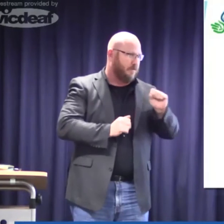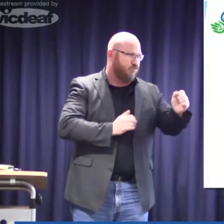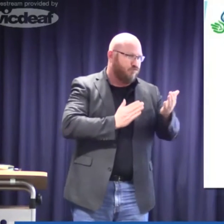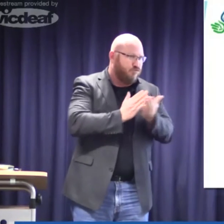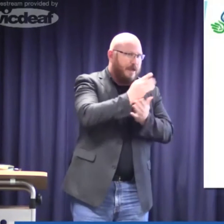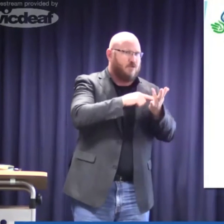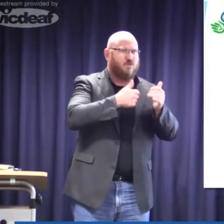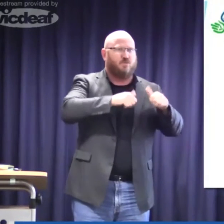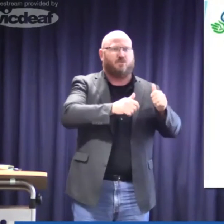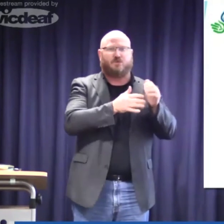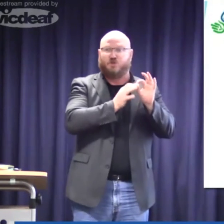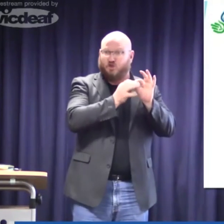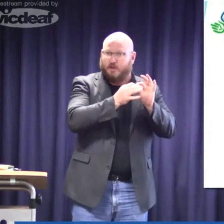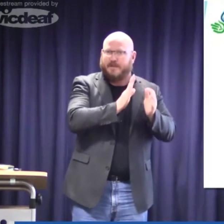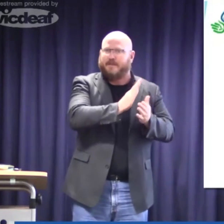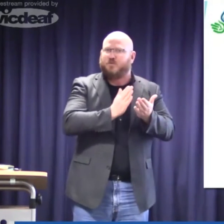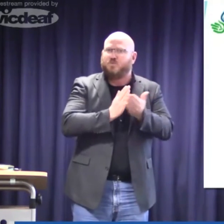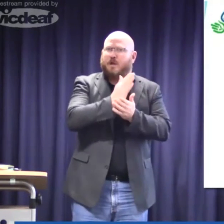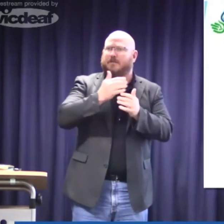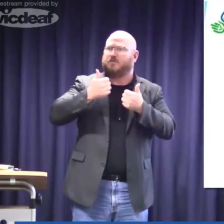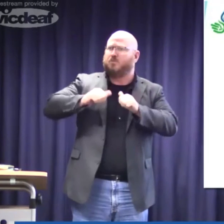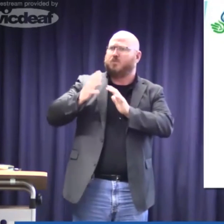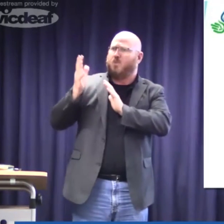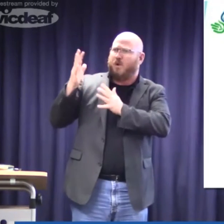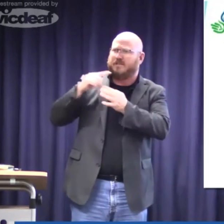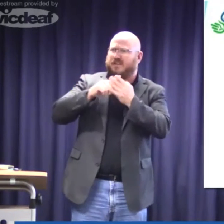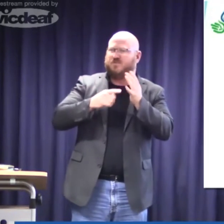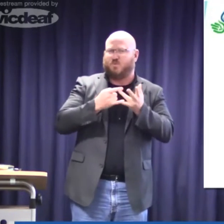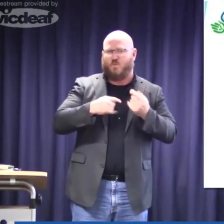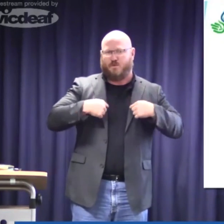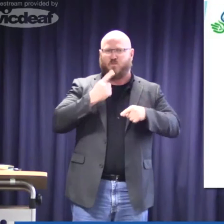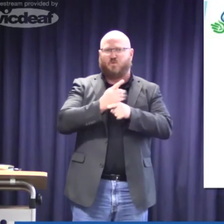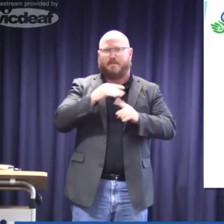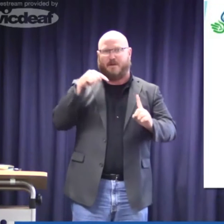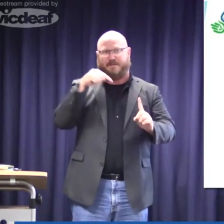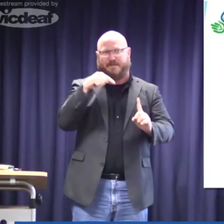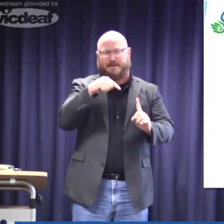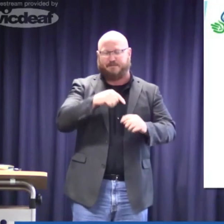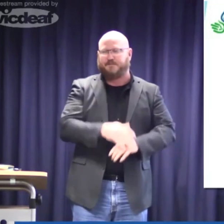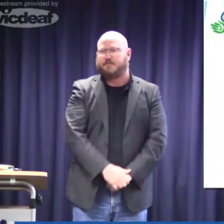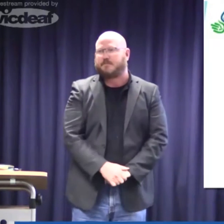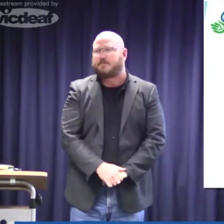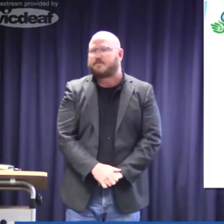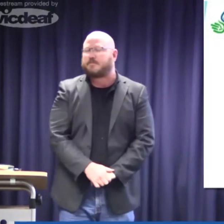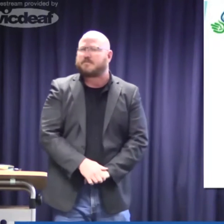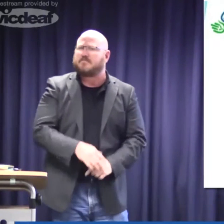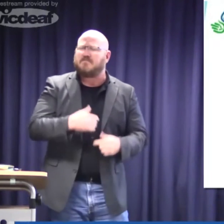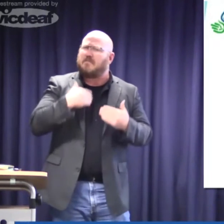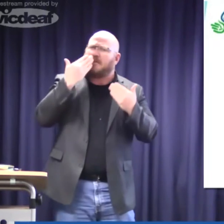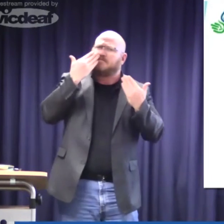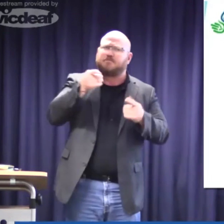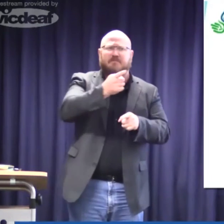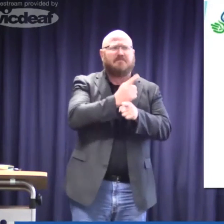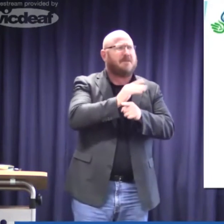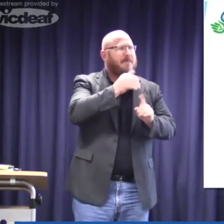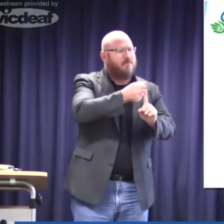important, to this issue for the deaf community, their rights to access and use interpreters, to use Auslan. So I'll be speaking primarily about